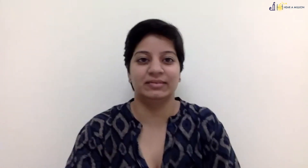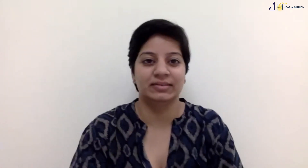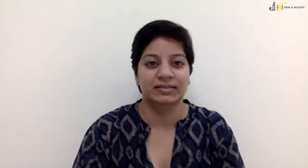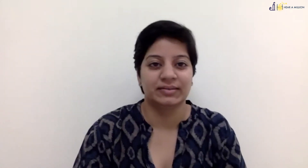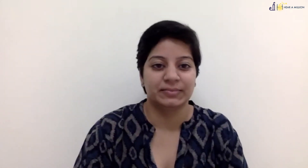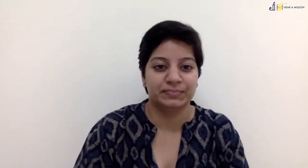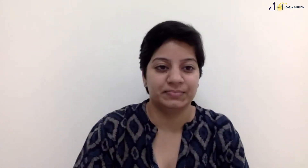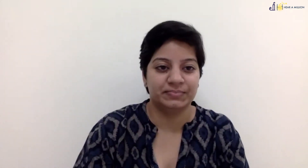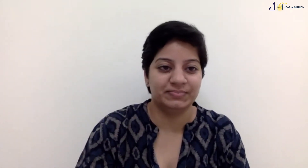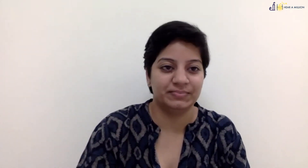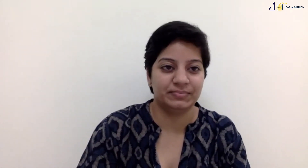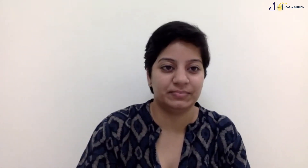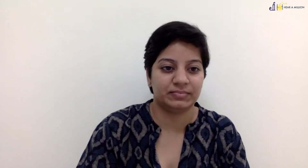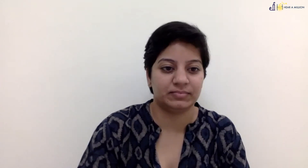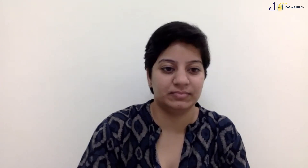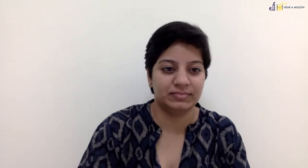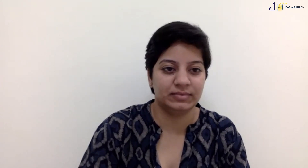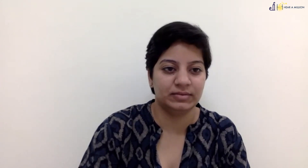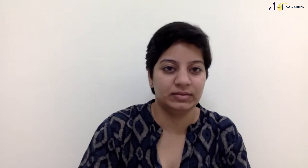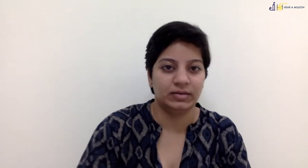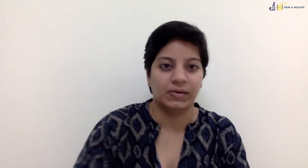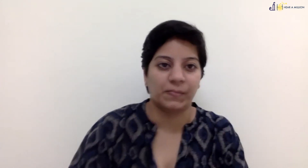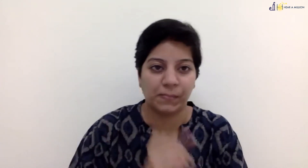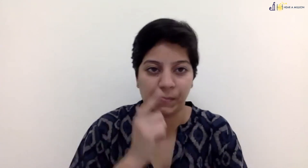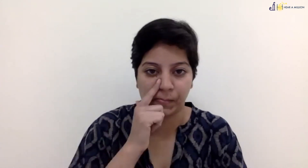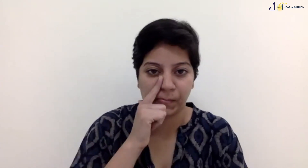Okay, so I have done.